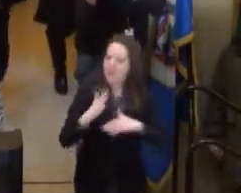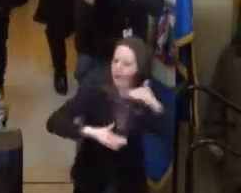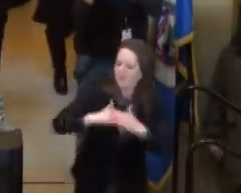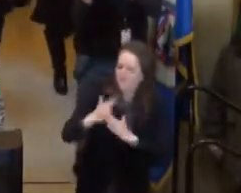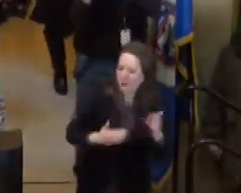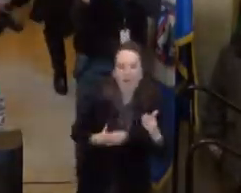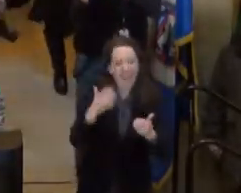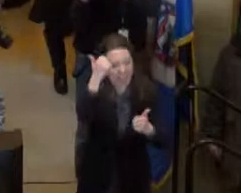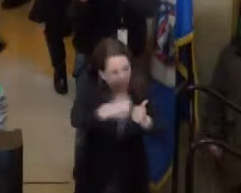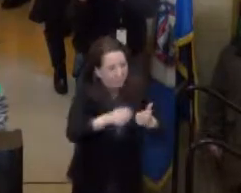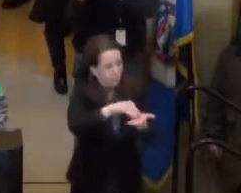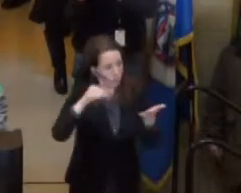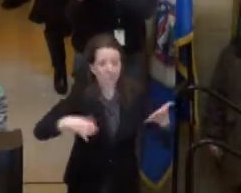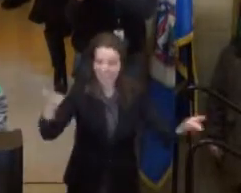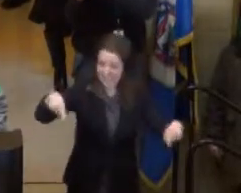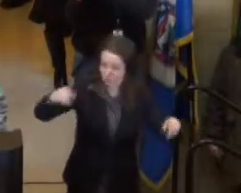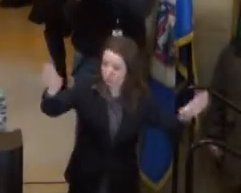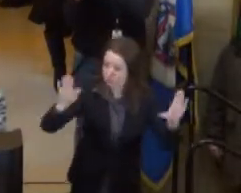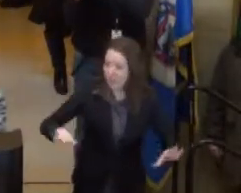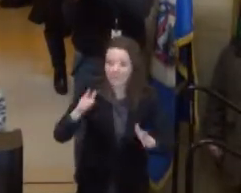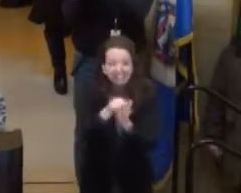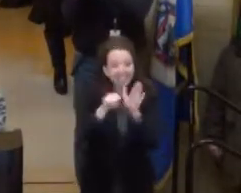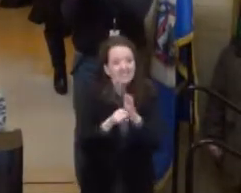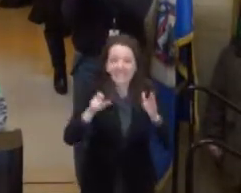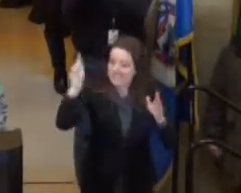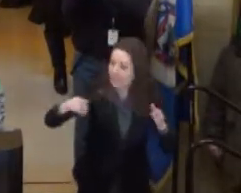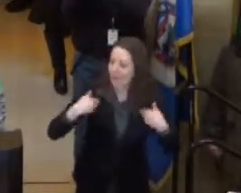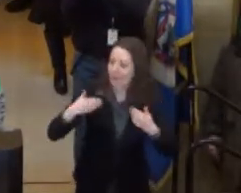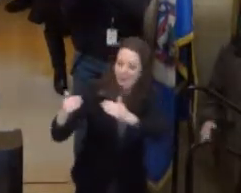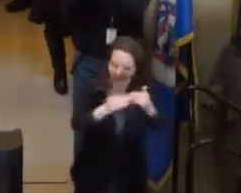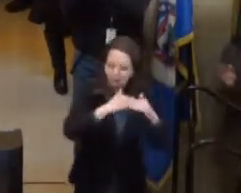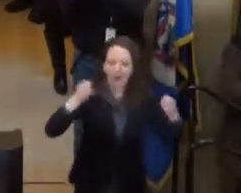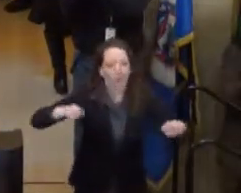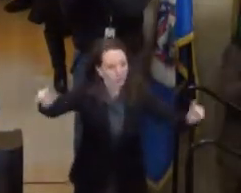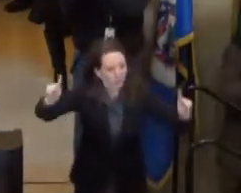student in this great state should have that opportunity as well.